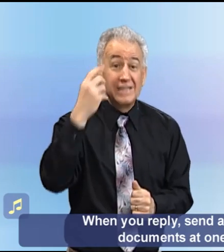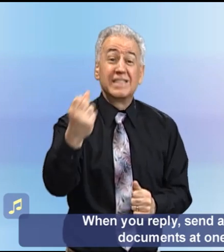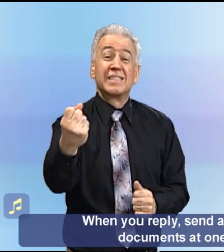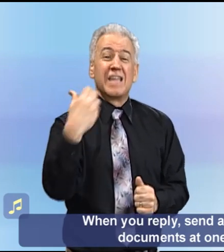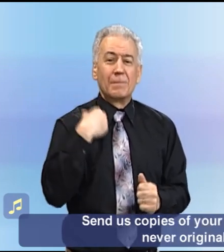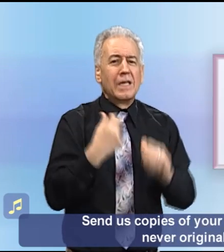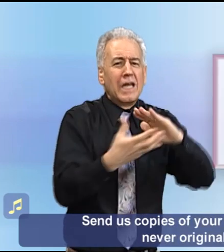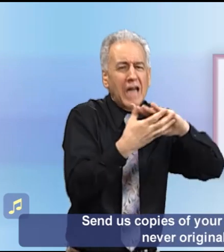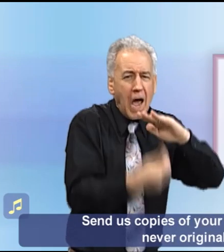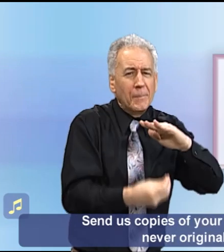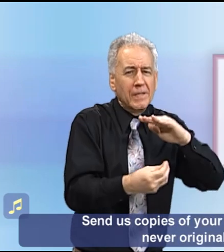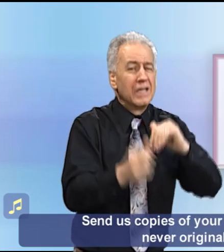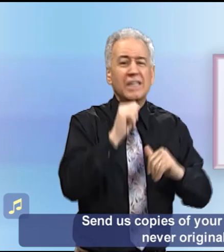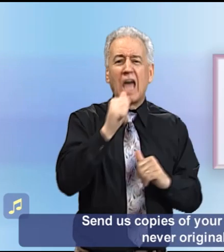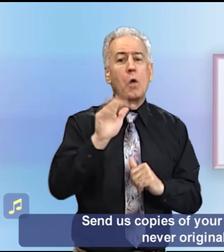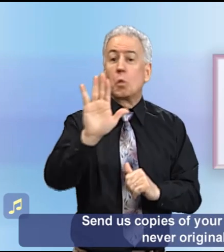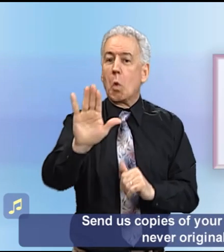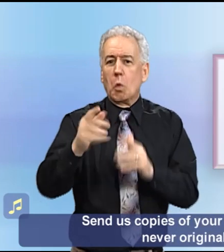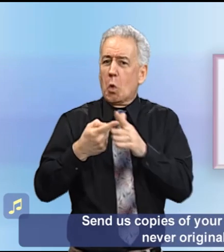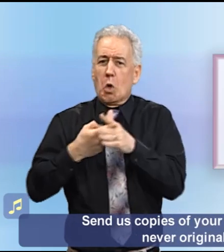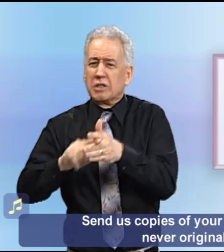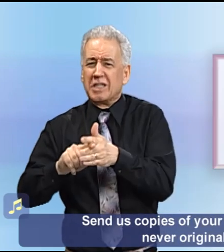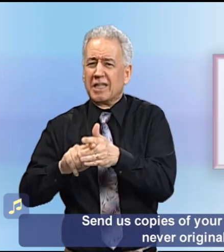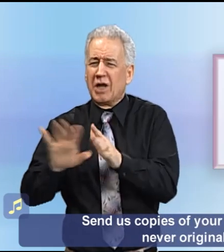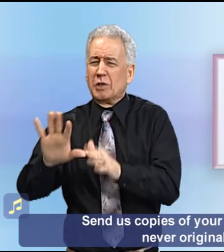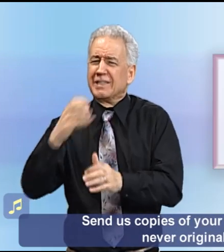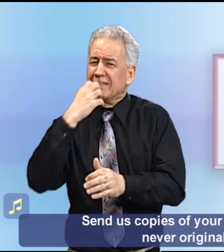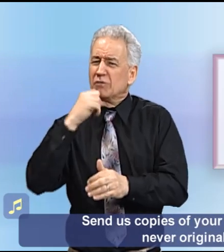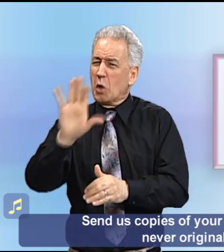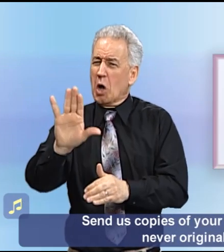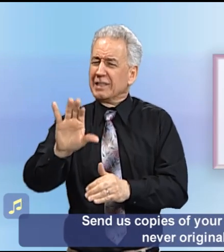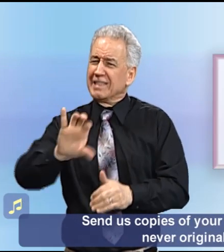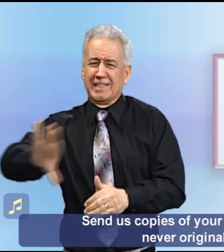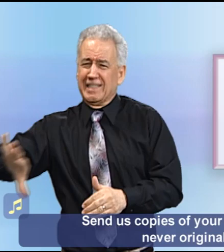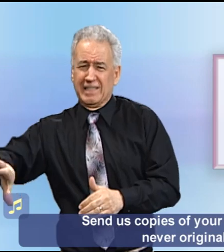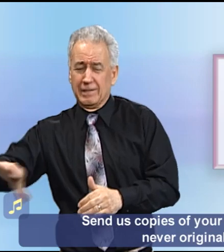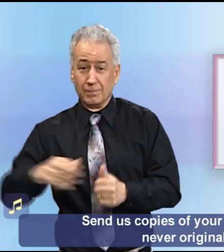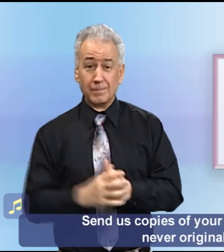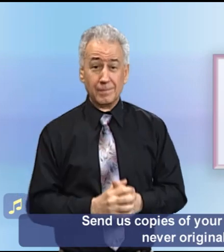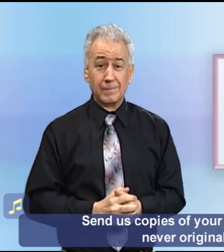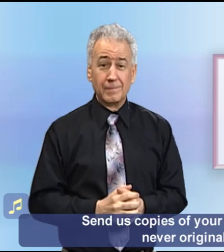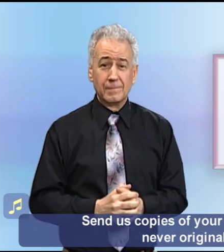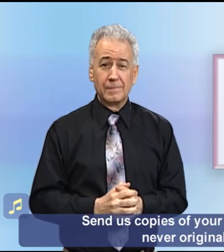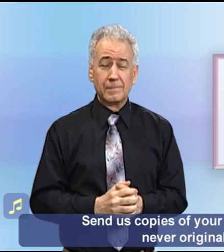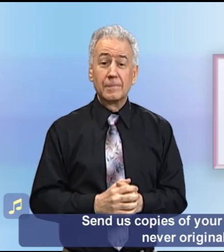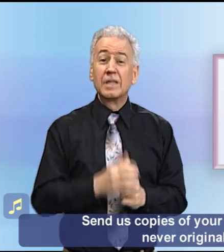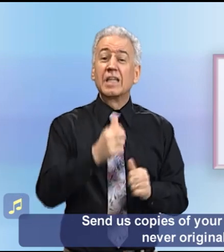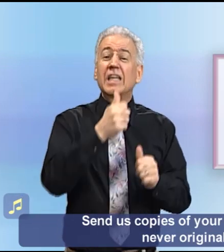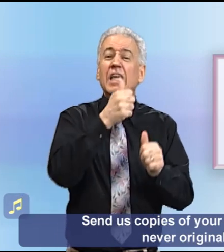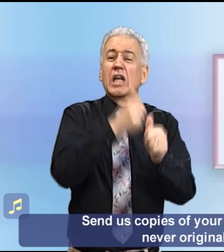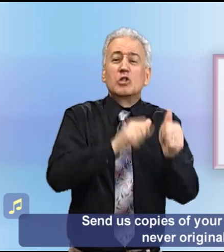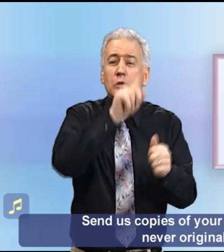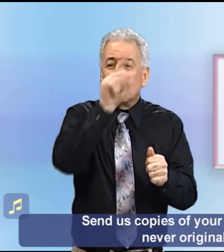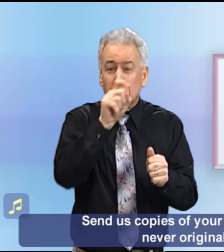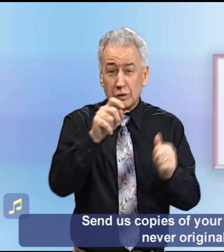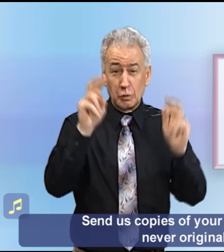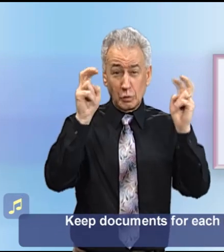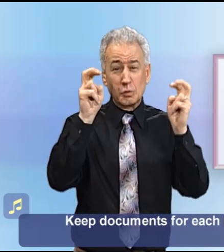send us copies of your documents never originals keep